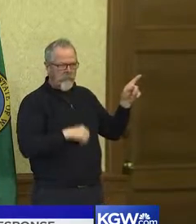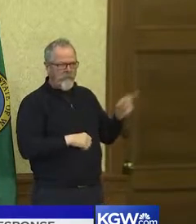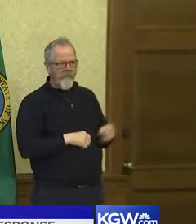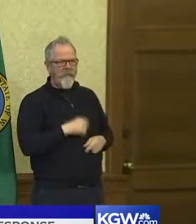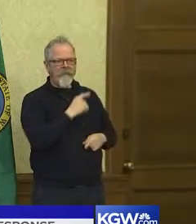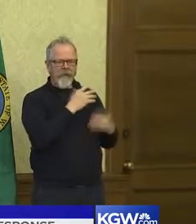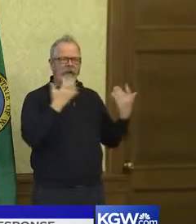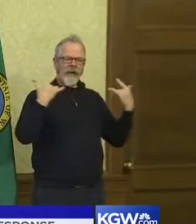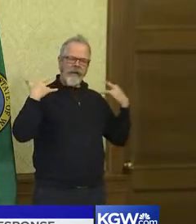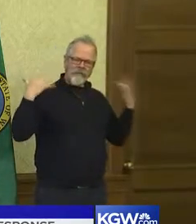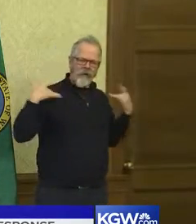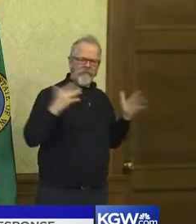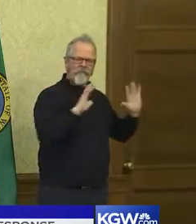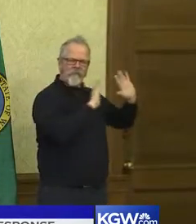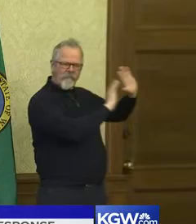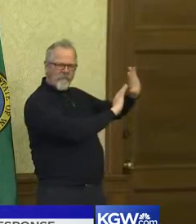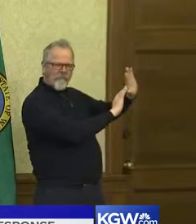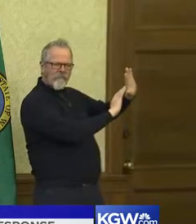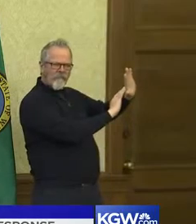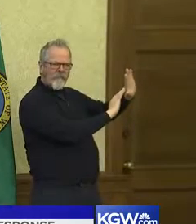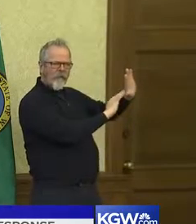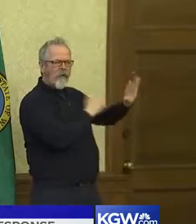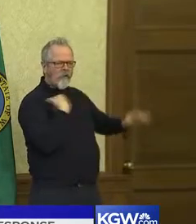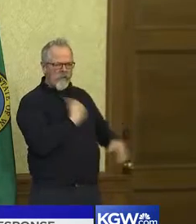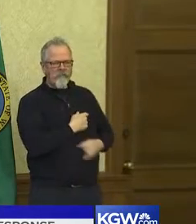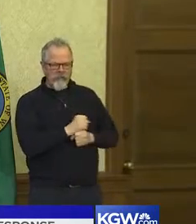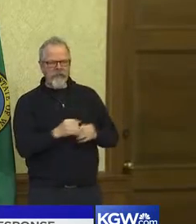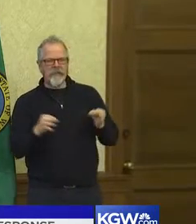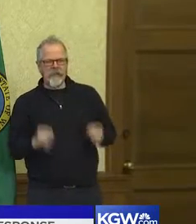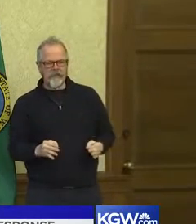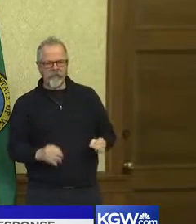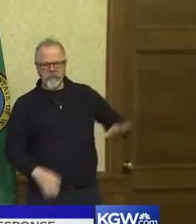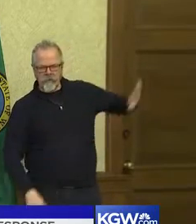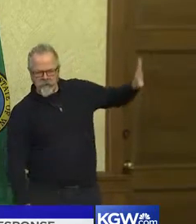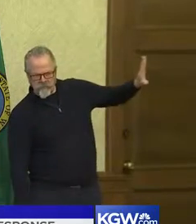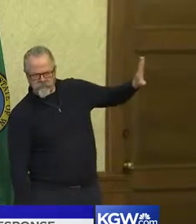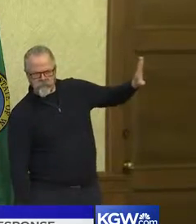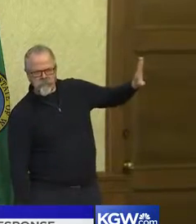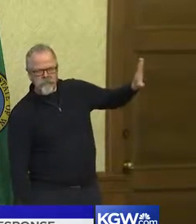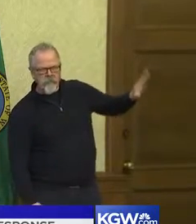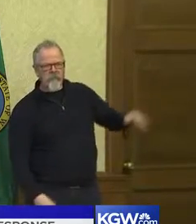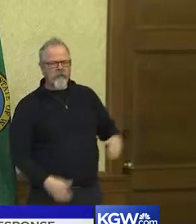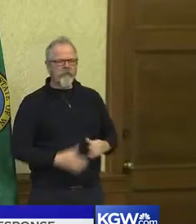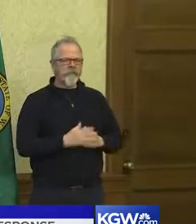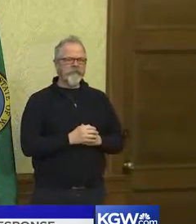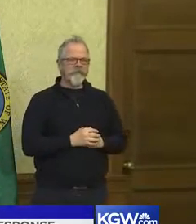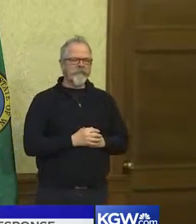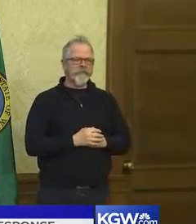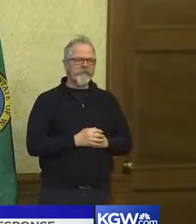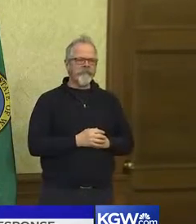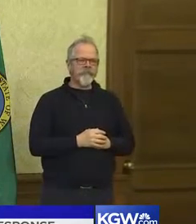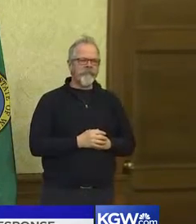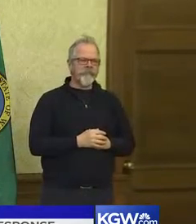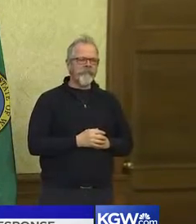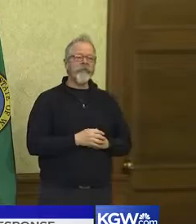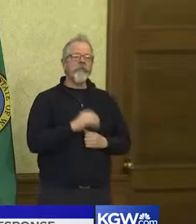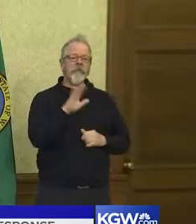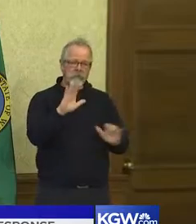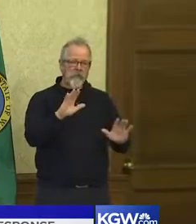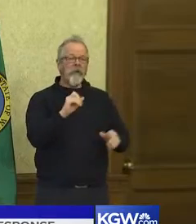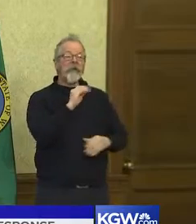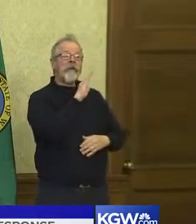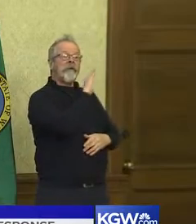Washington. Regarding the suggestions of these guidelines, there are some things that are somewhat consistent with what we're